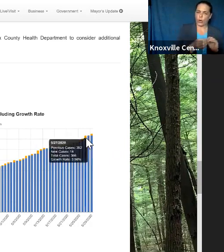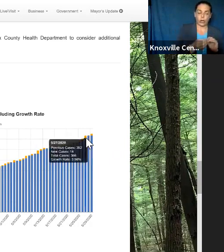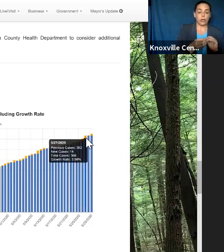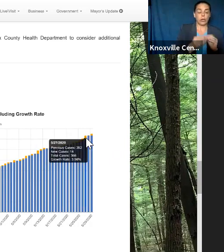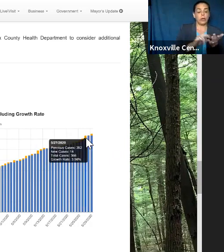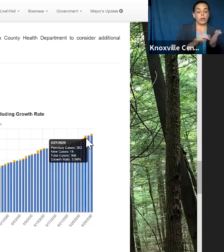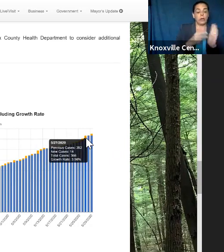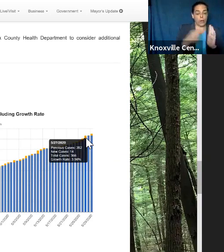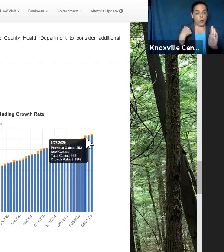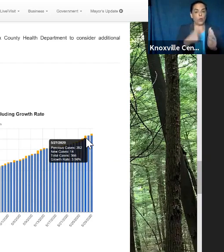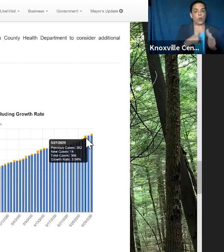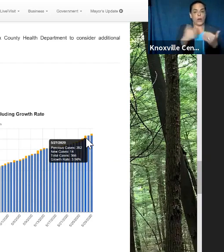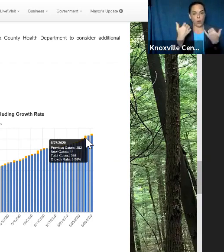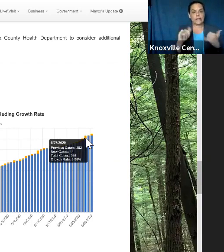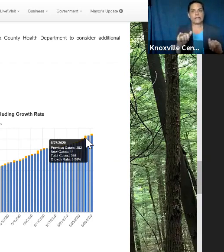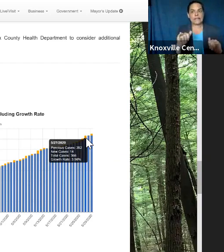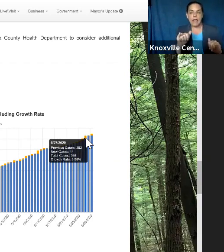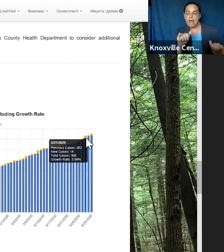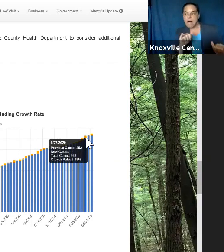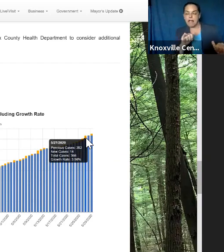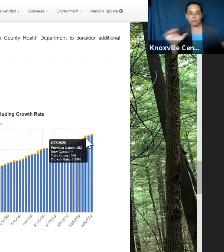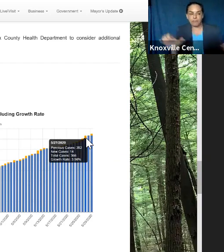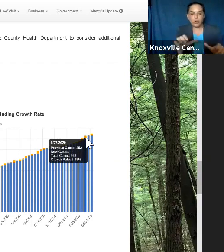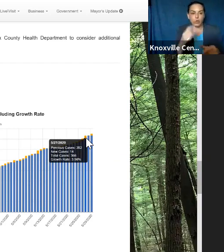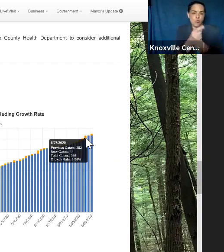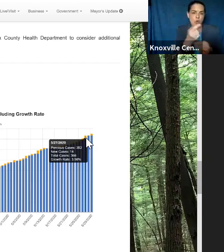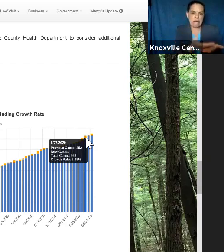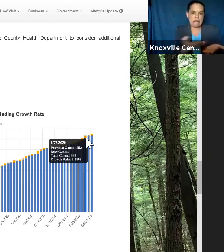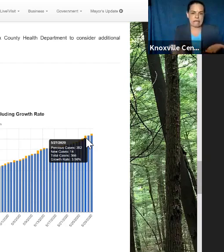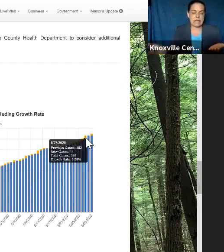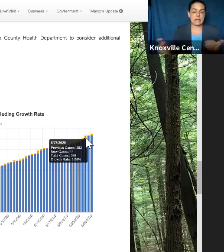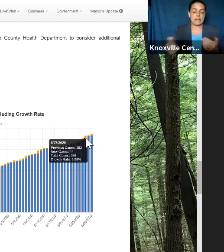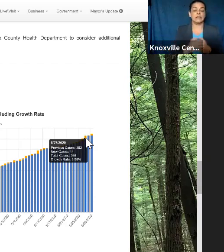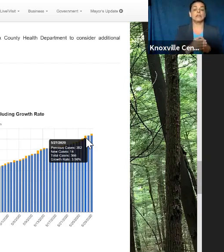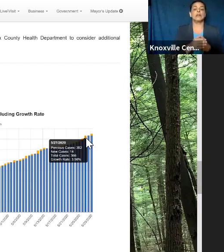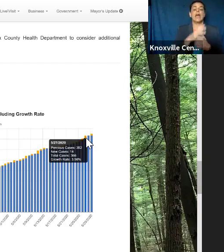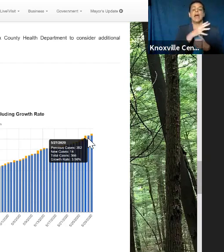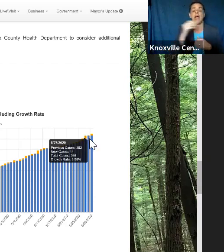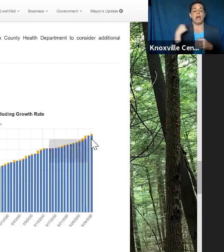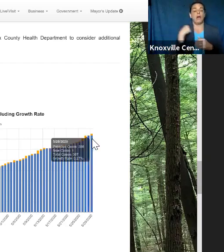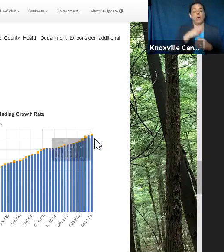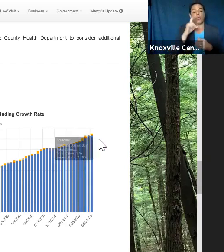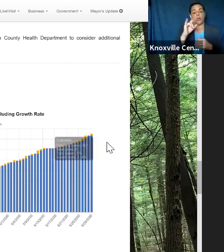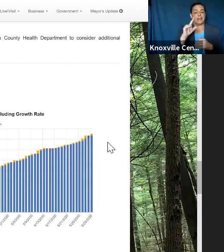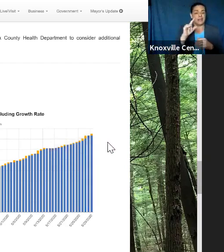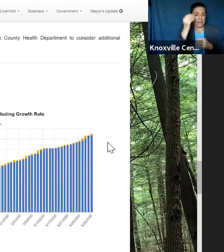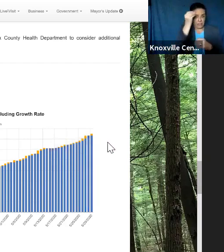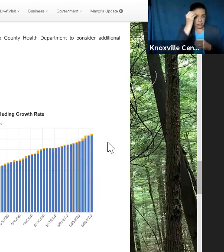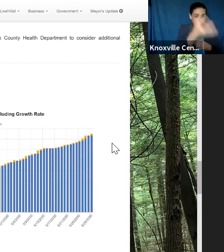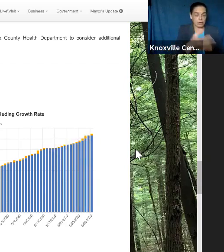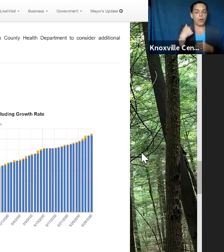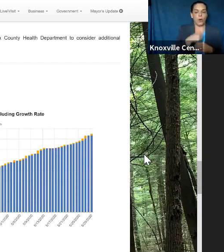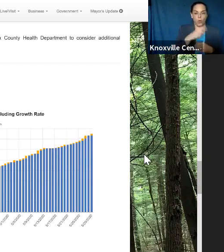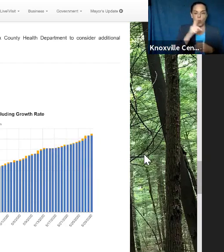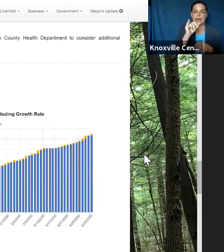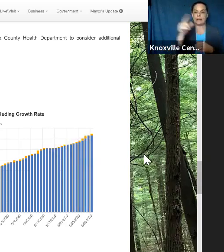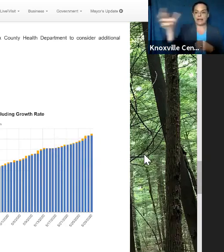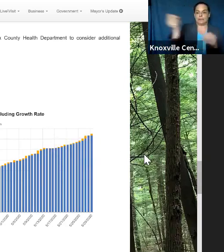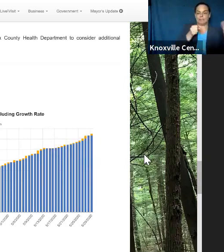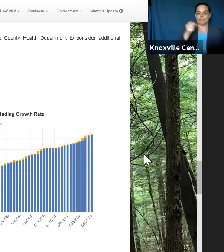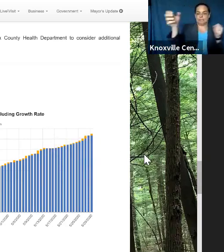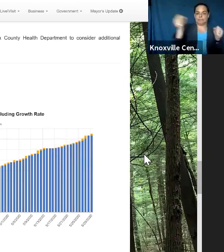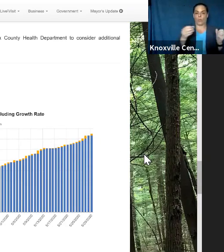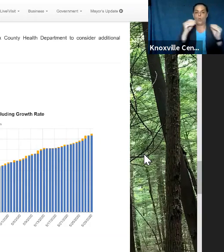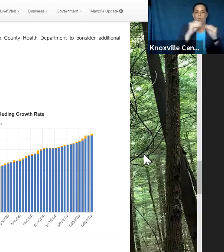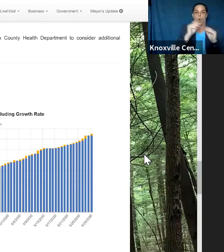to respond effectively. As we mentioned that we would be doing, we have brought in additional KCHD team members in an effort to